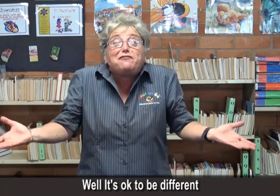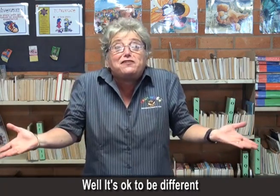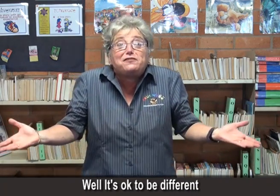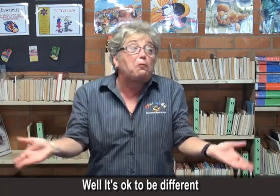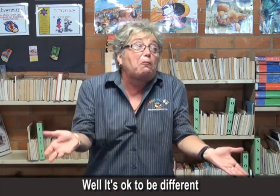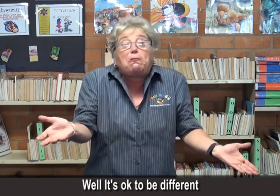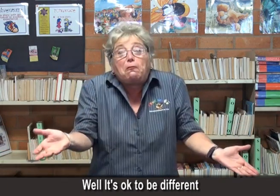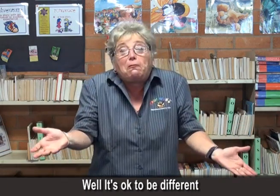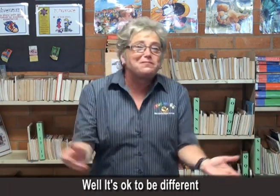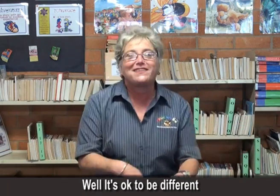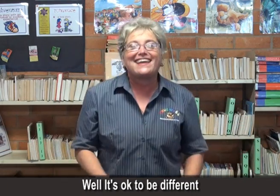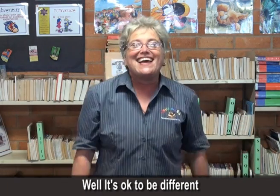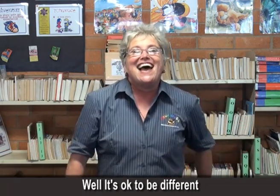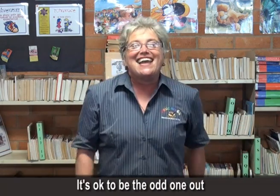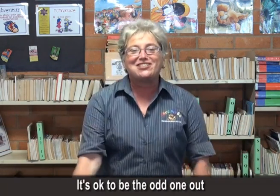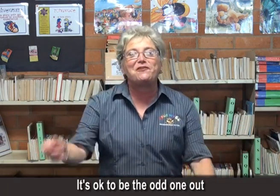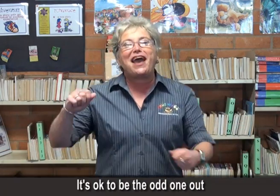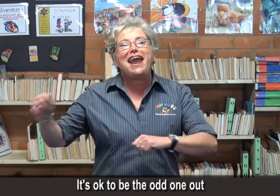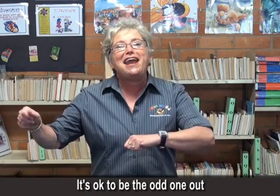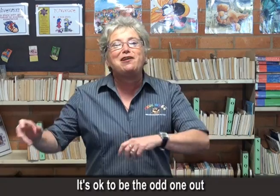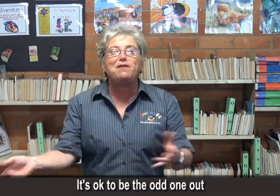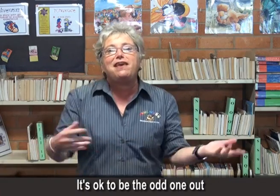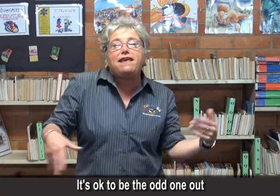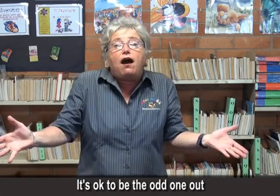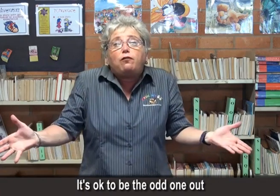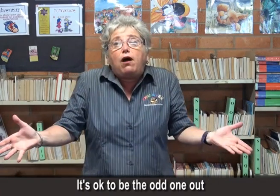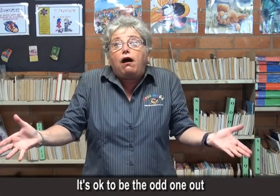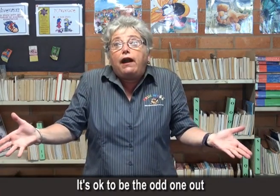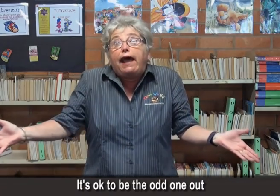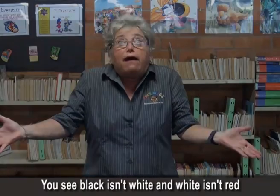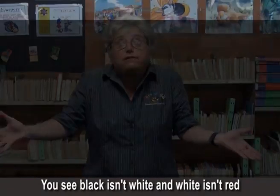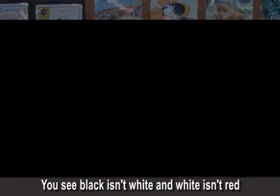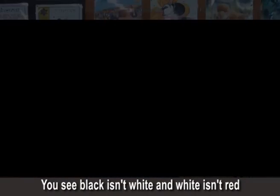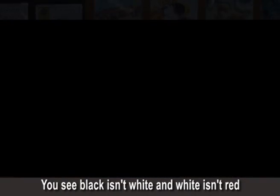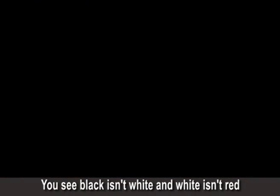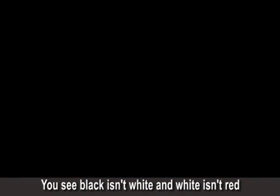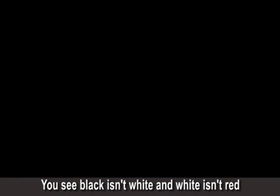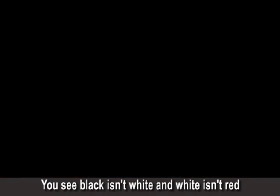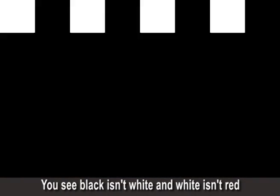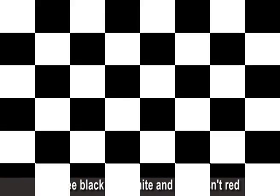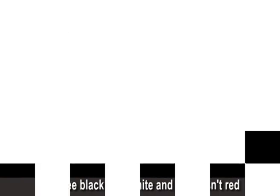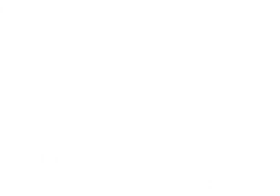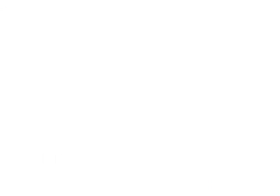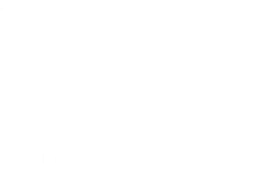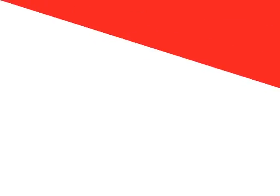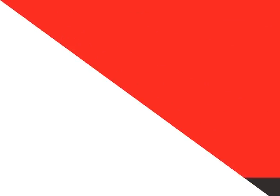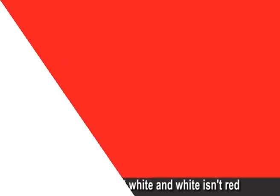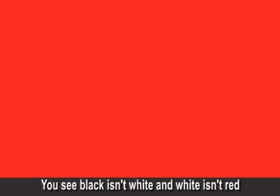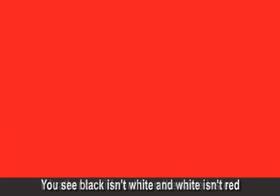different. It's okay to be the odd one out. You see, black isn't white and white